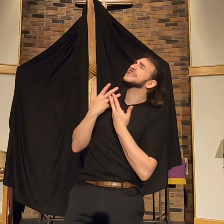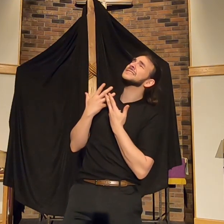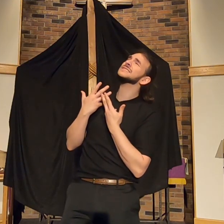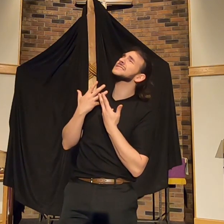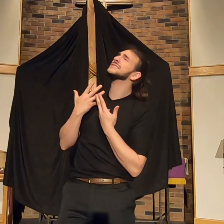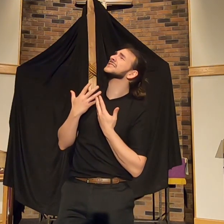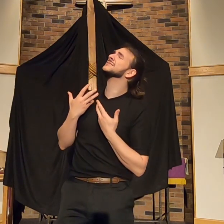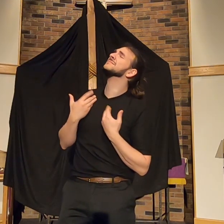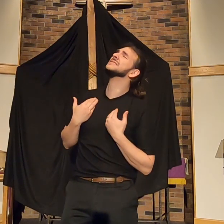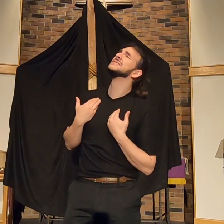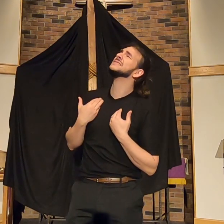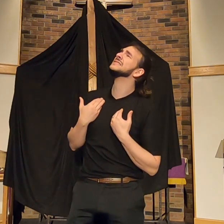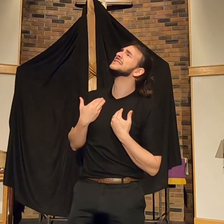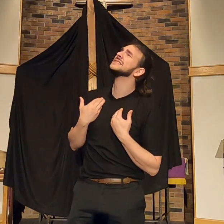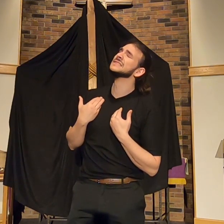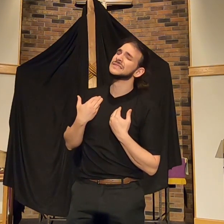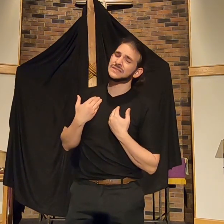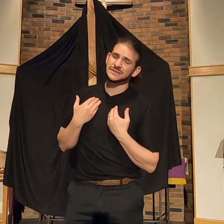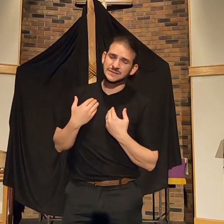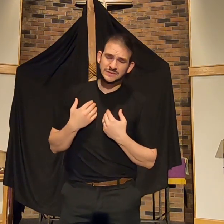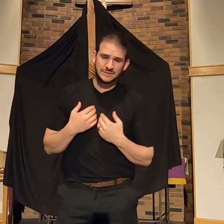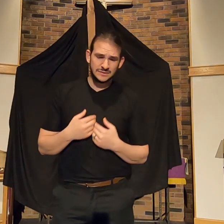why have you deserted me?"